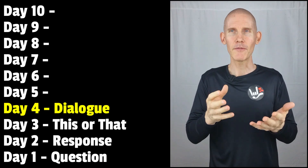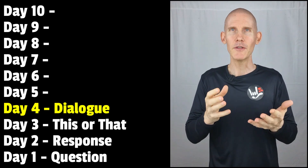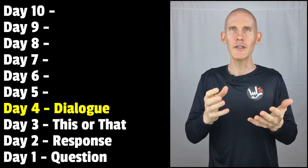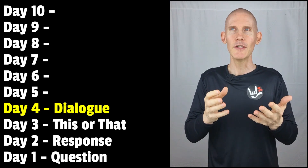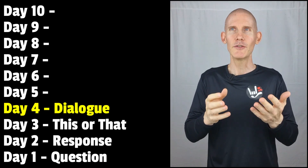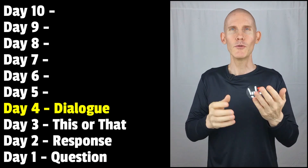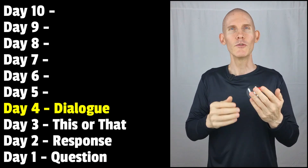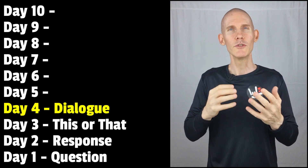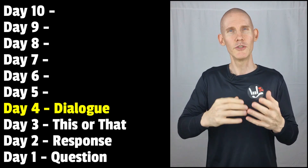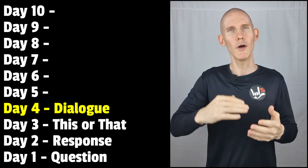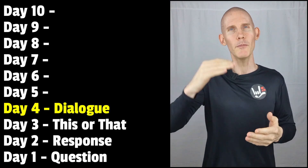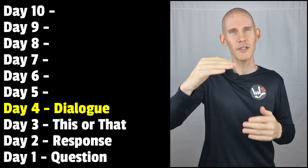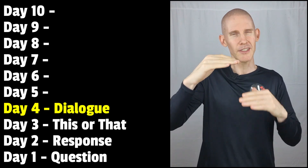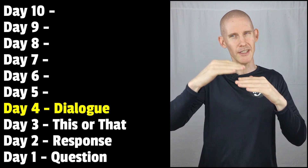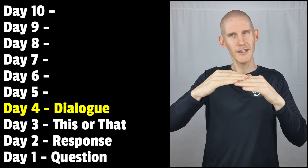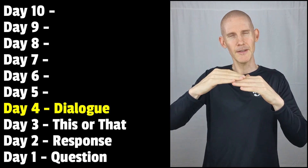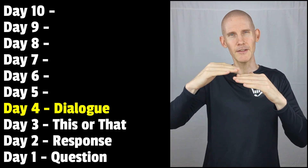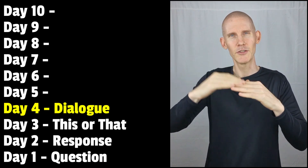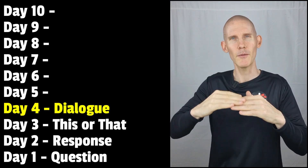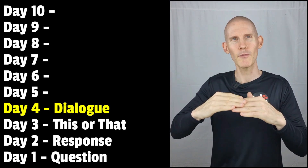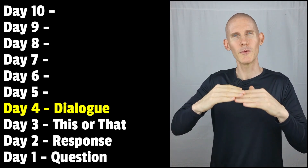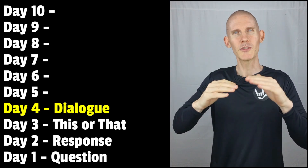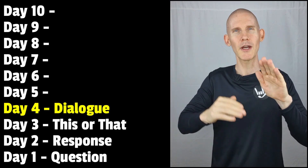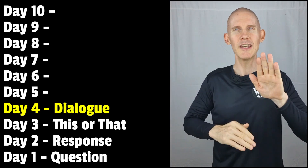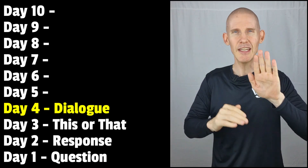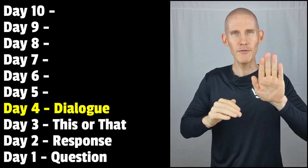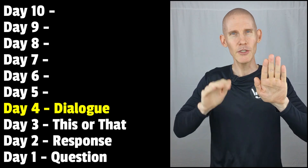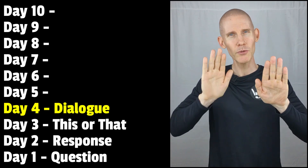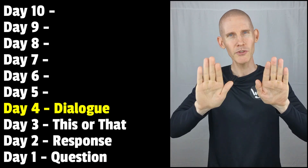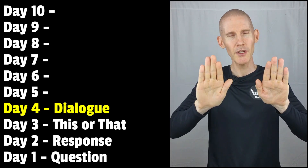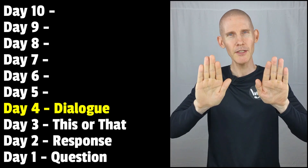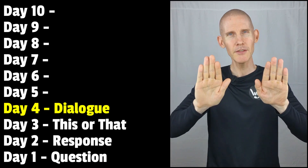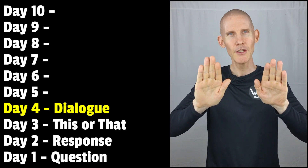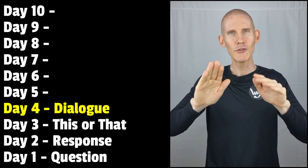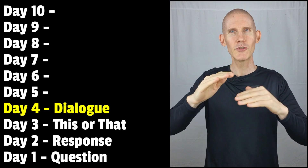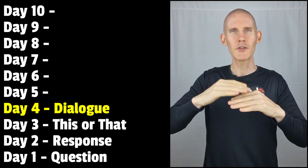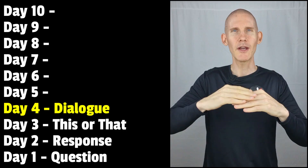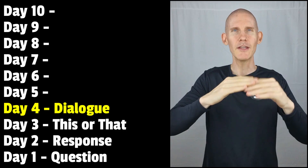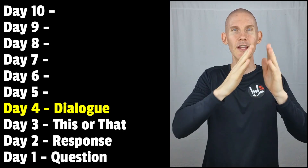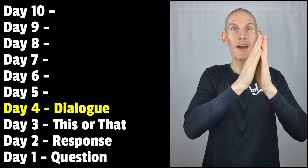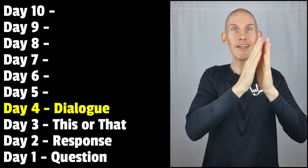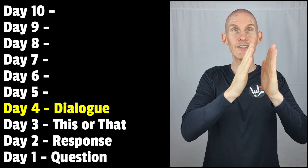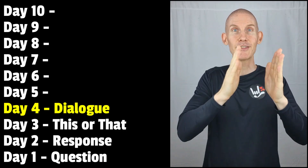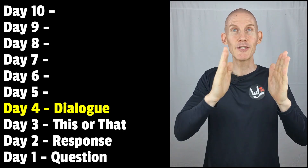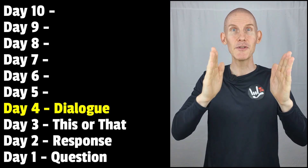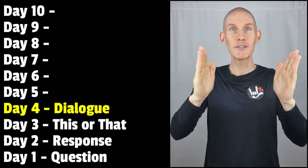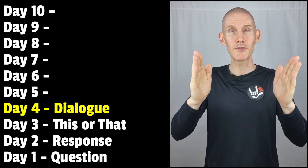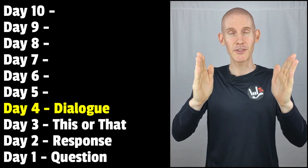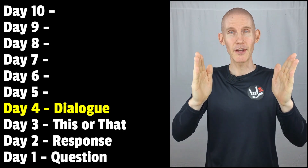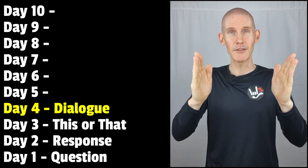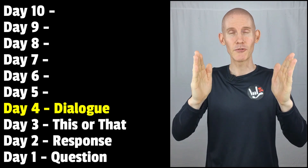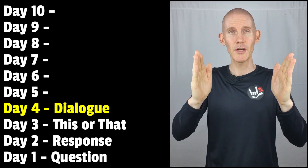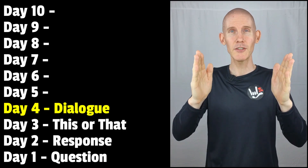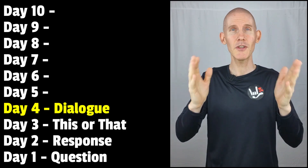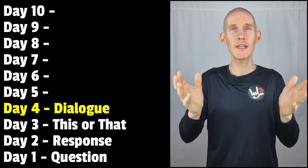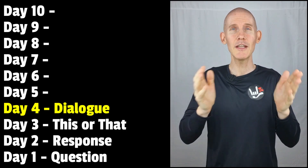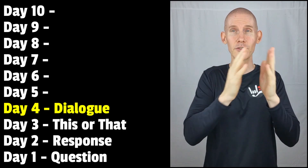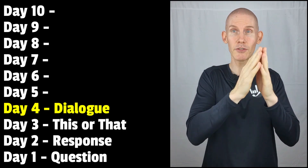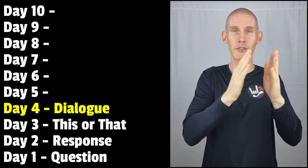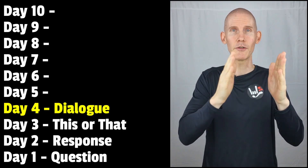often to jump from signing individual signs to signing a series of signs, right? Just like in English, a series